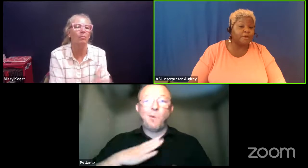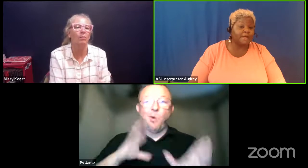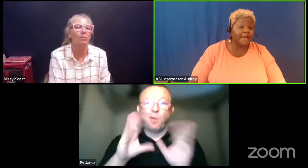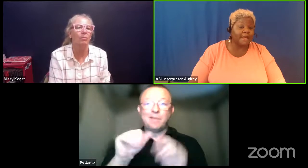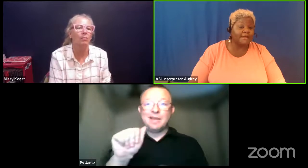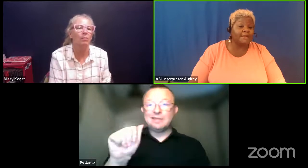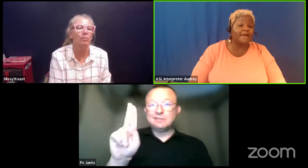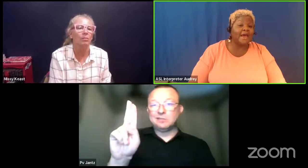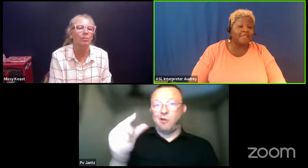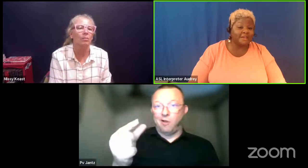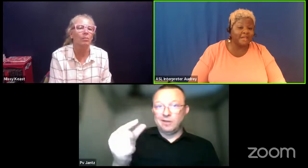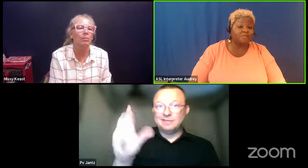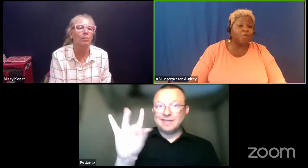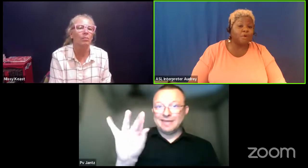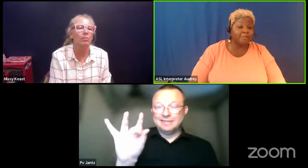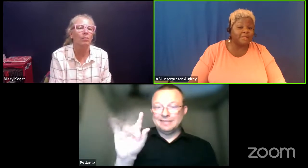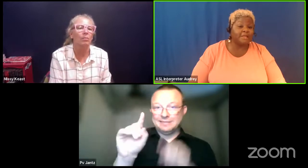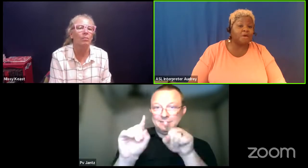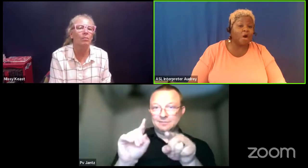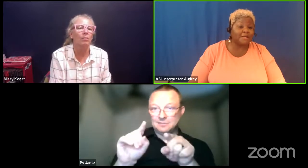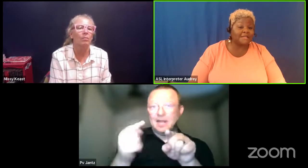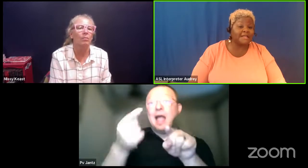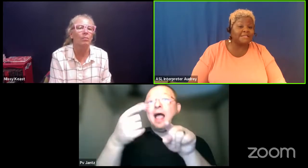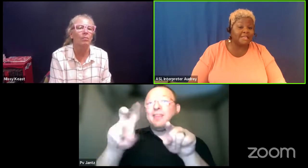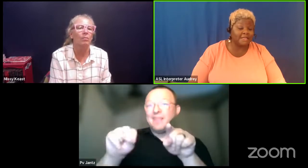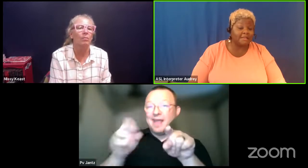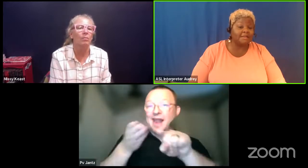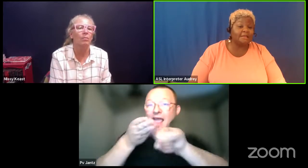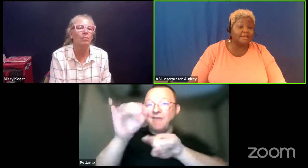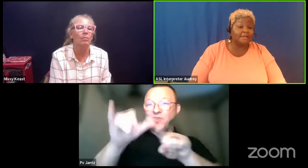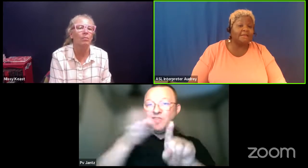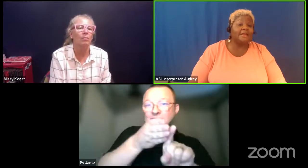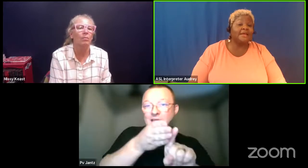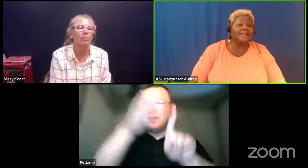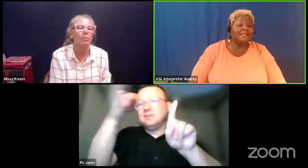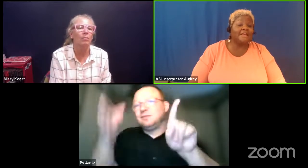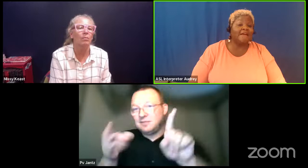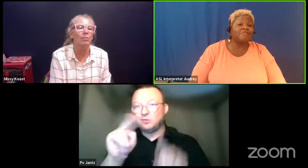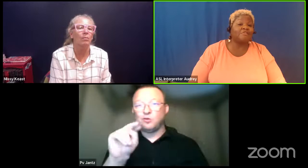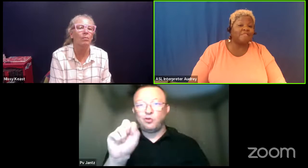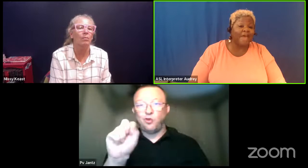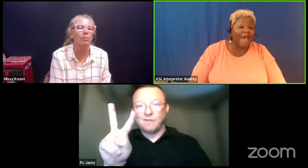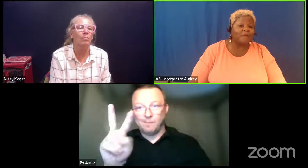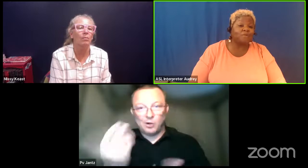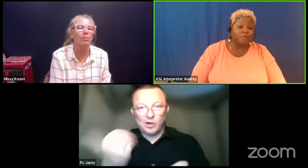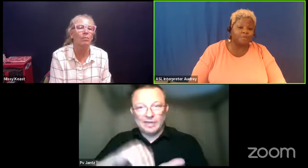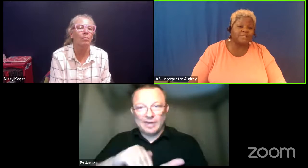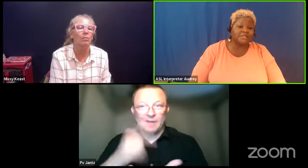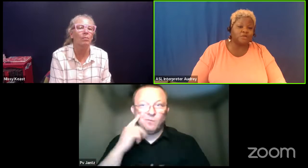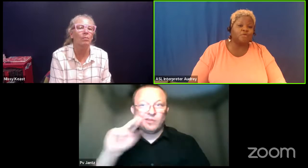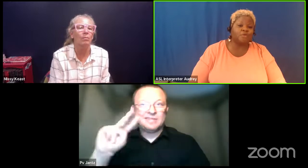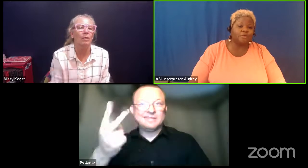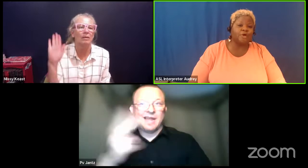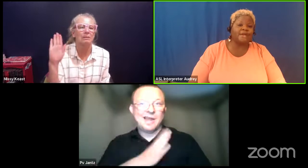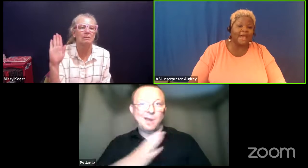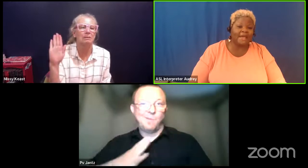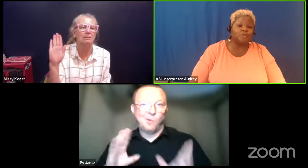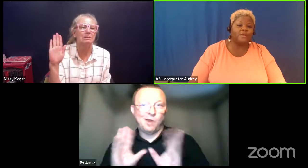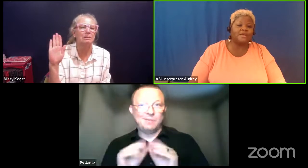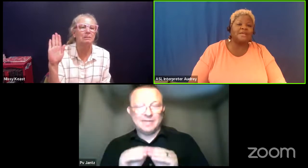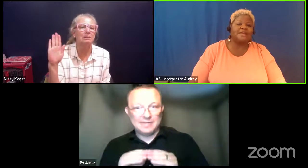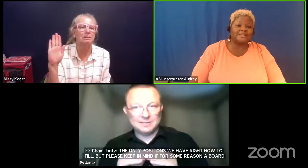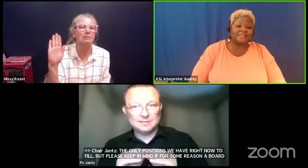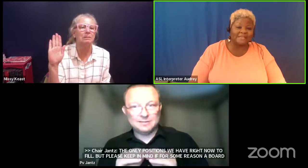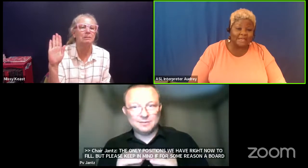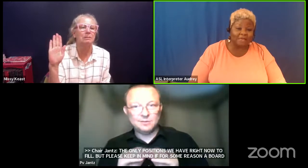November, again, at the next board meeting in August 18th. And then after that, we would proceed in November again